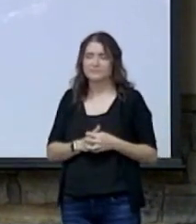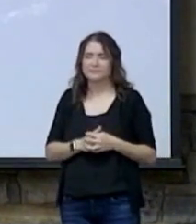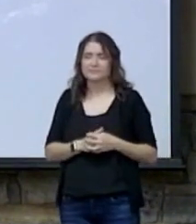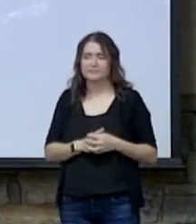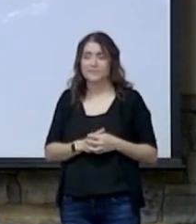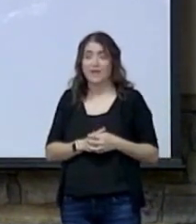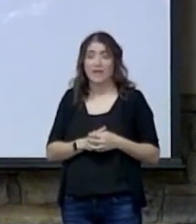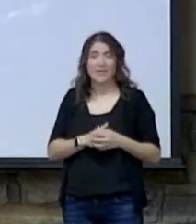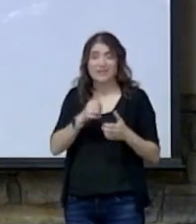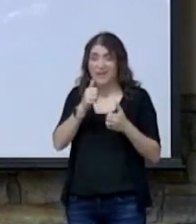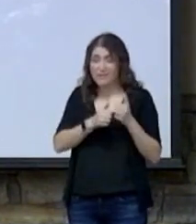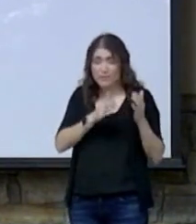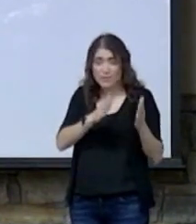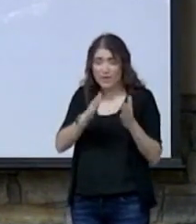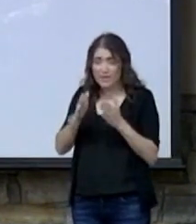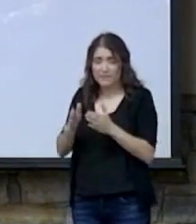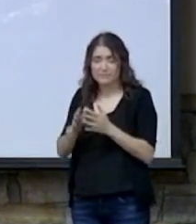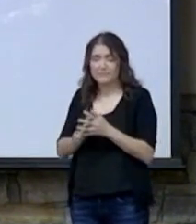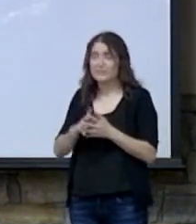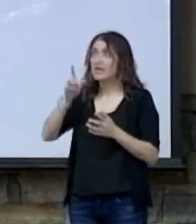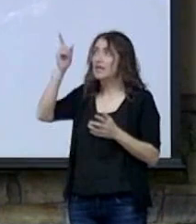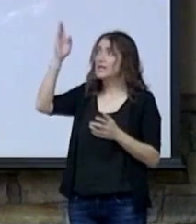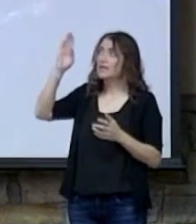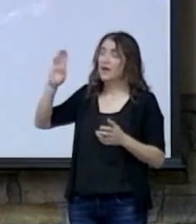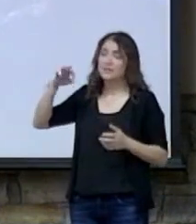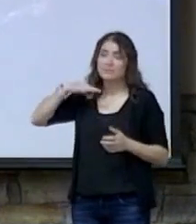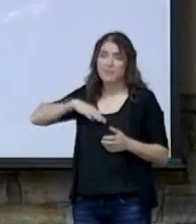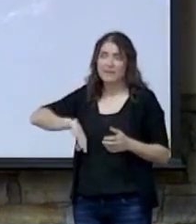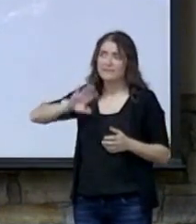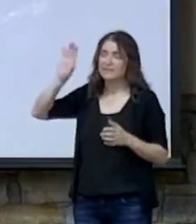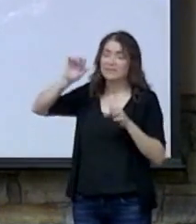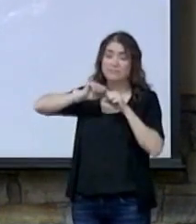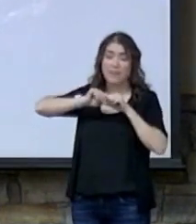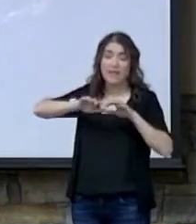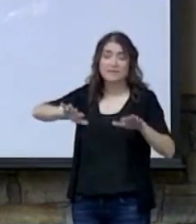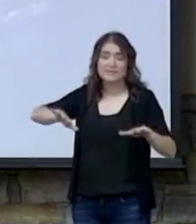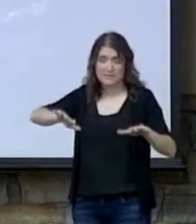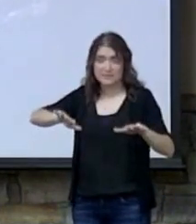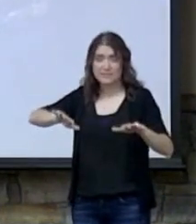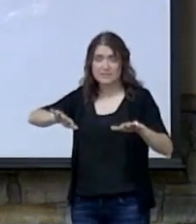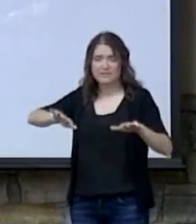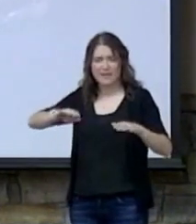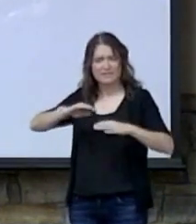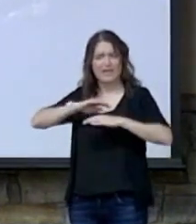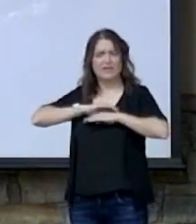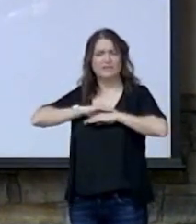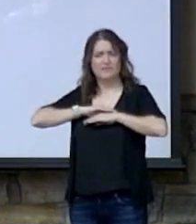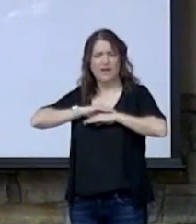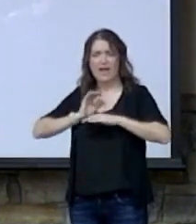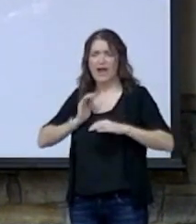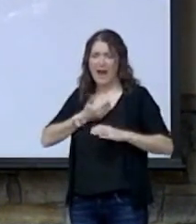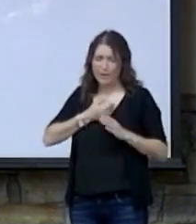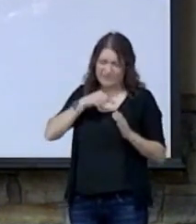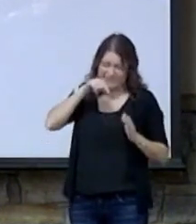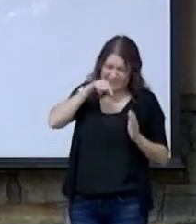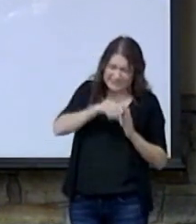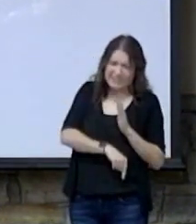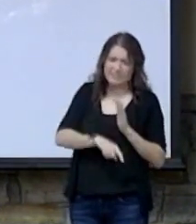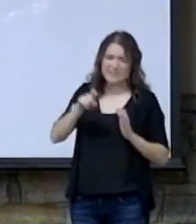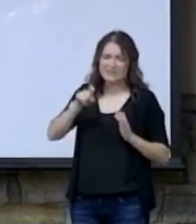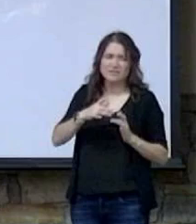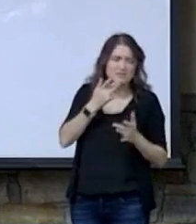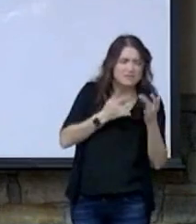In every way, God's benefits, His blessings, they satisfy our deepest needs. And here's